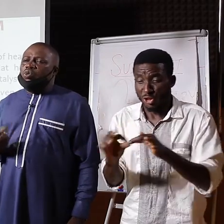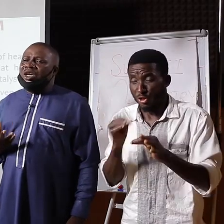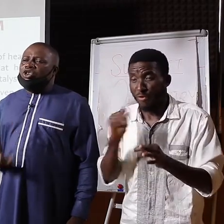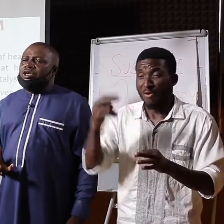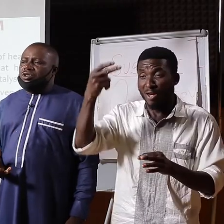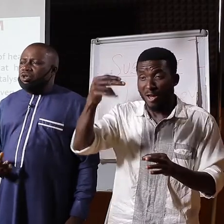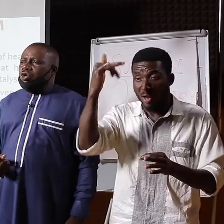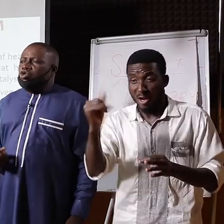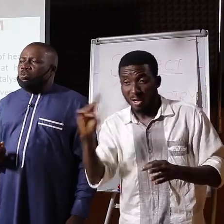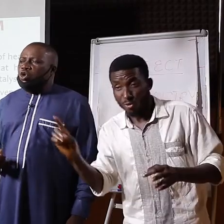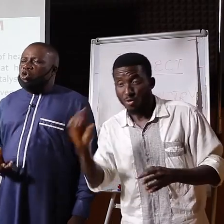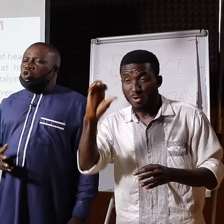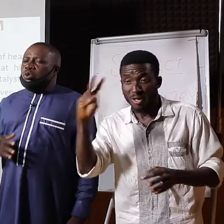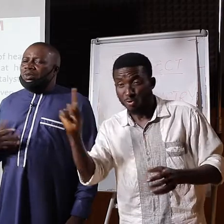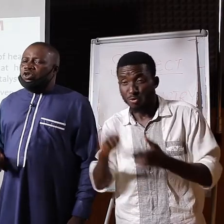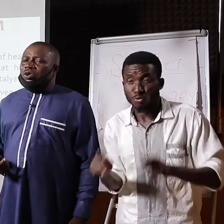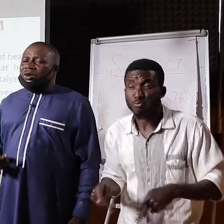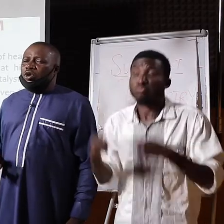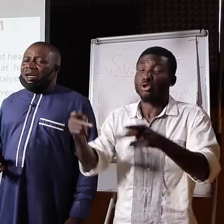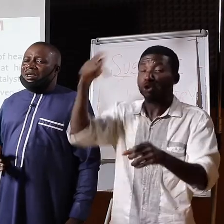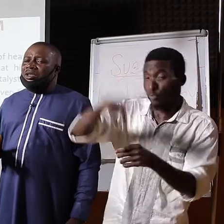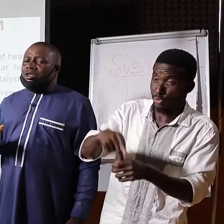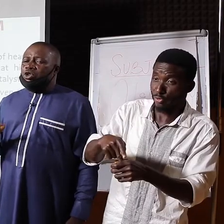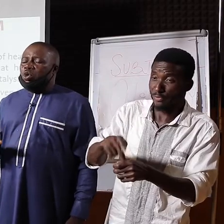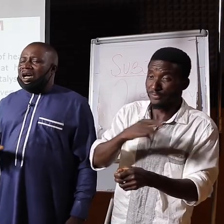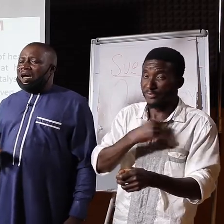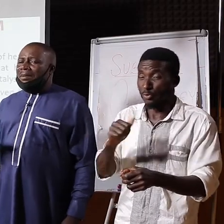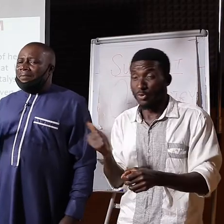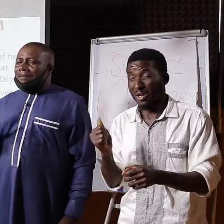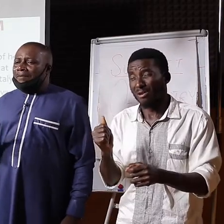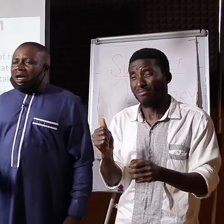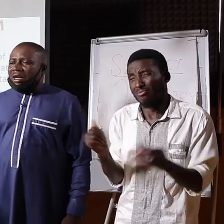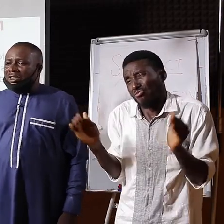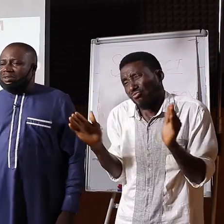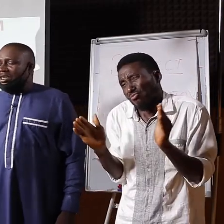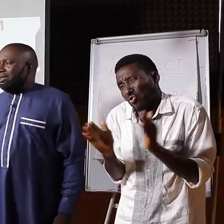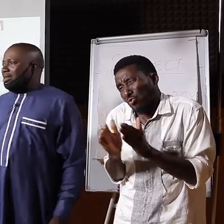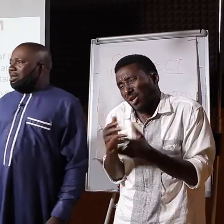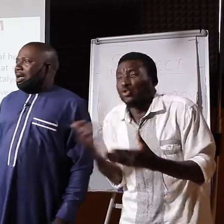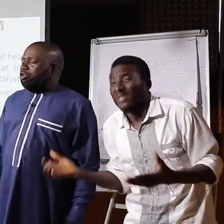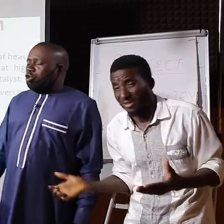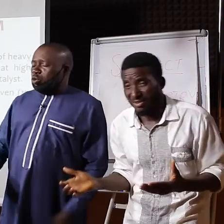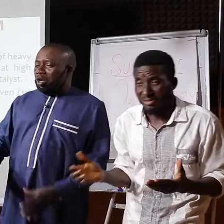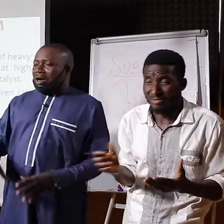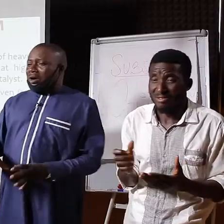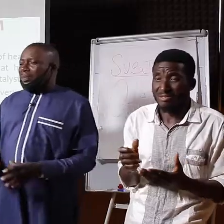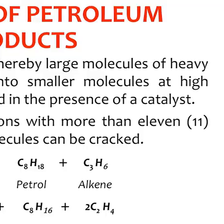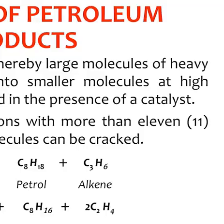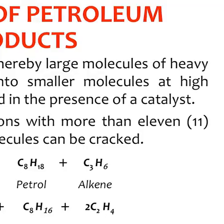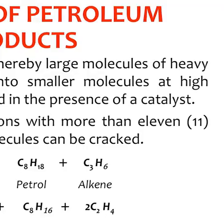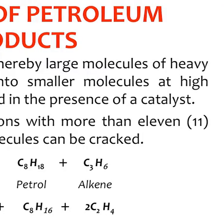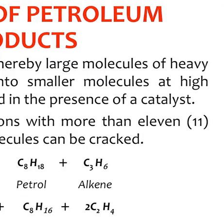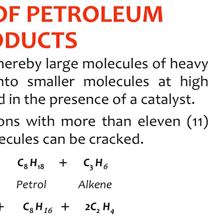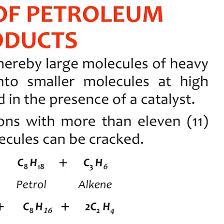into smaller chains to produce petrol and other smaller substances, smaller